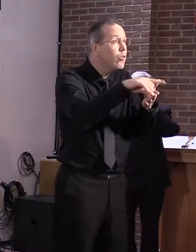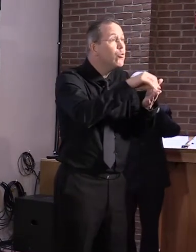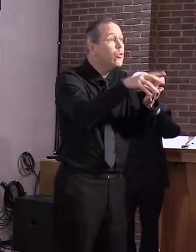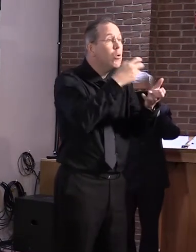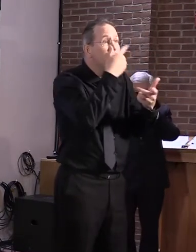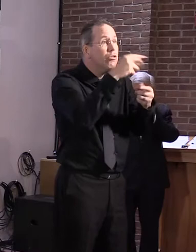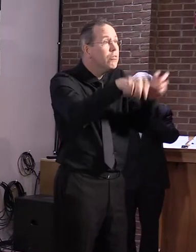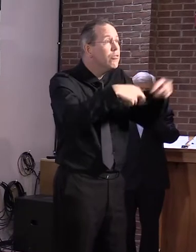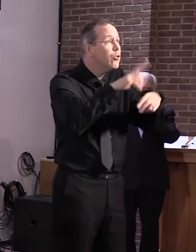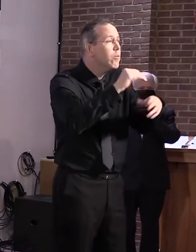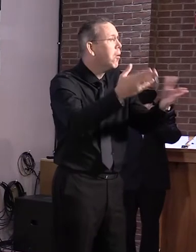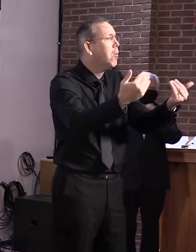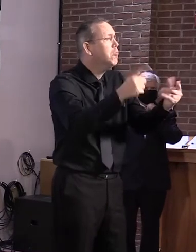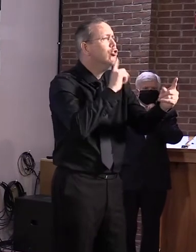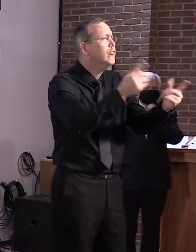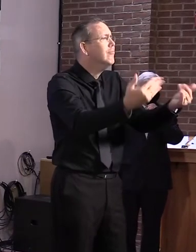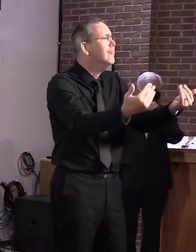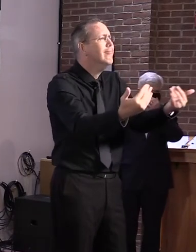Thank you